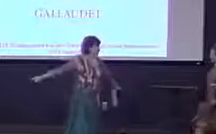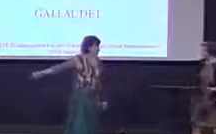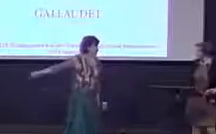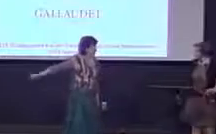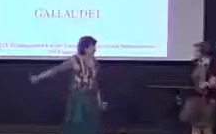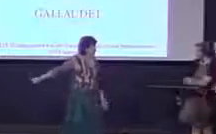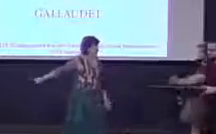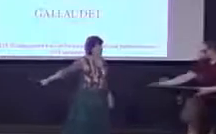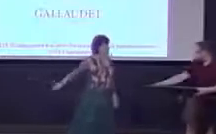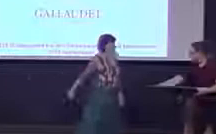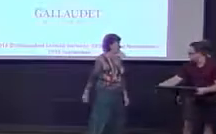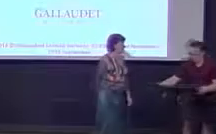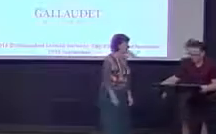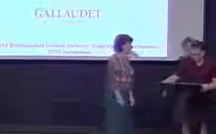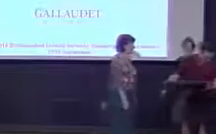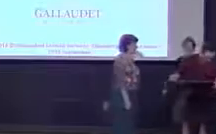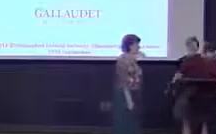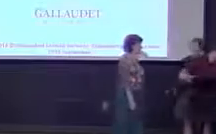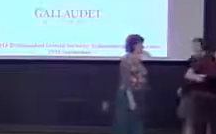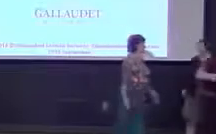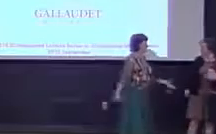our lecturers this evening.